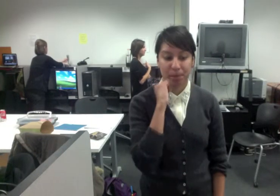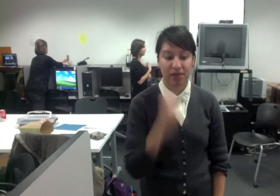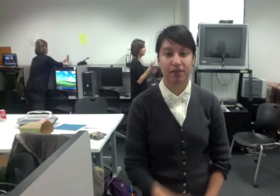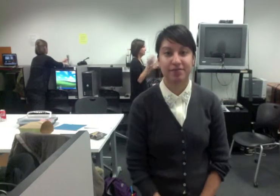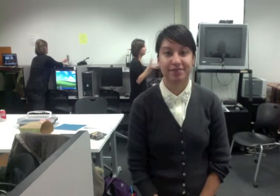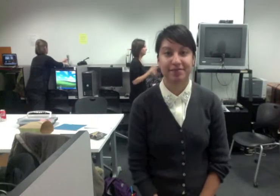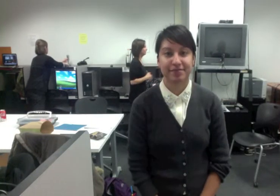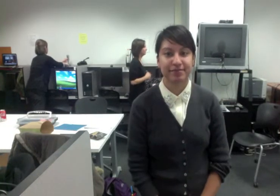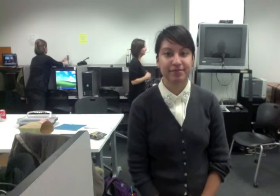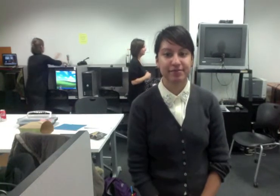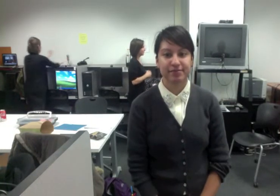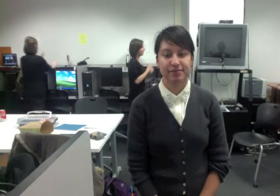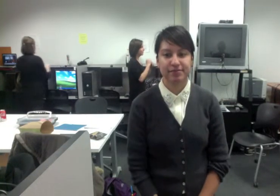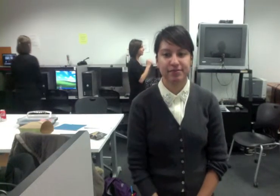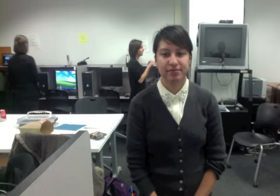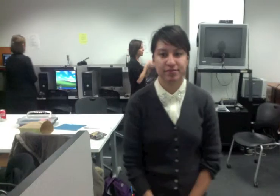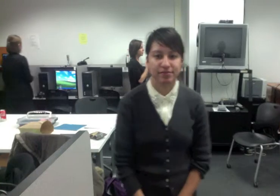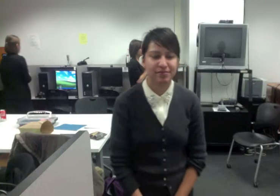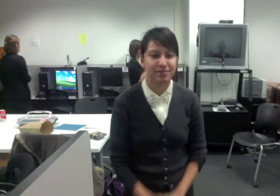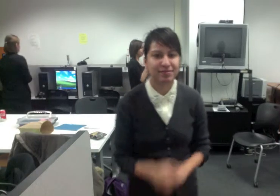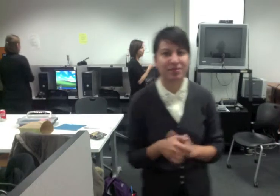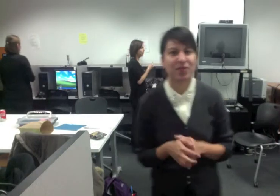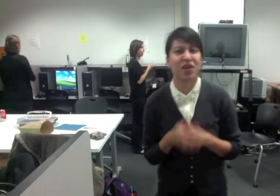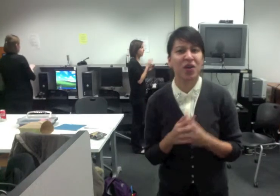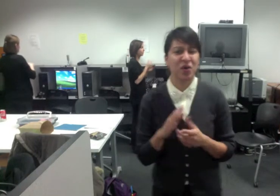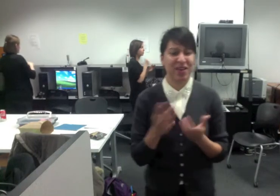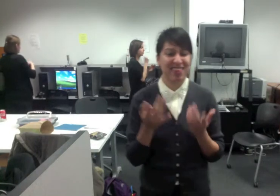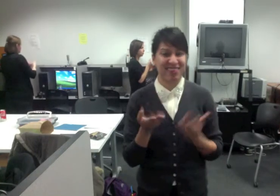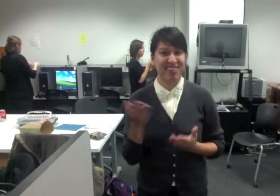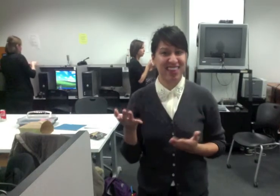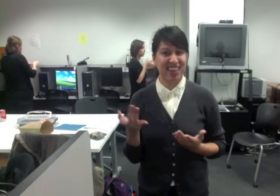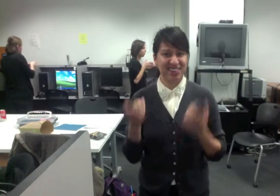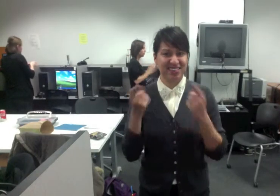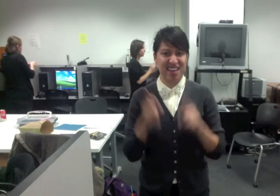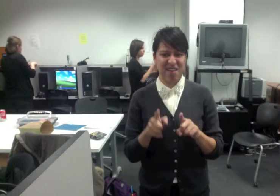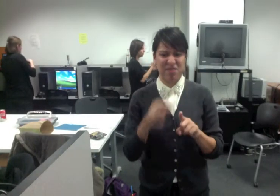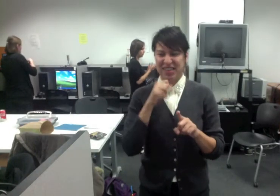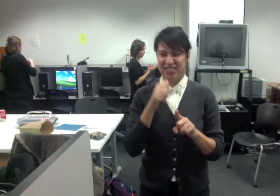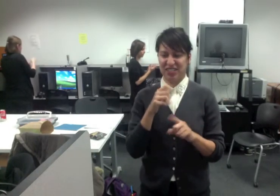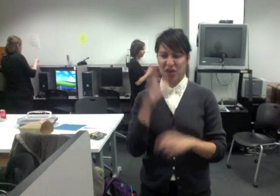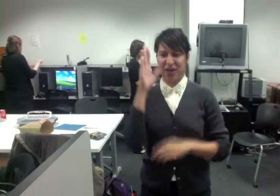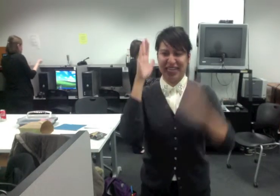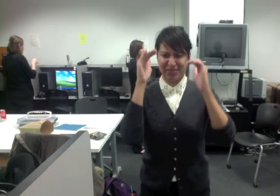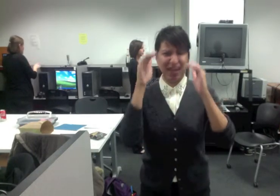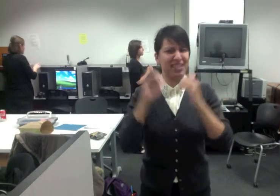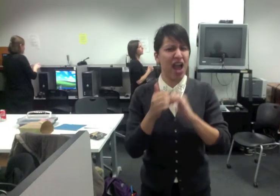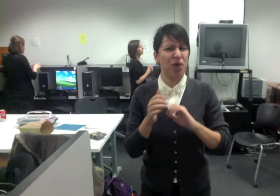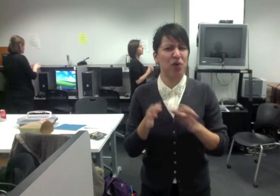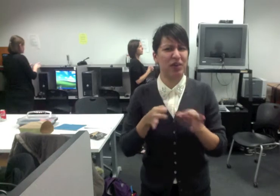How do you explain when things don't go as we assume? Or better, how do you explain when others are able to